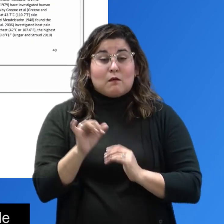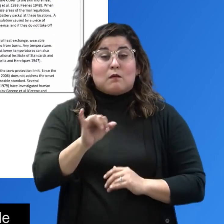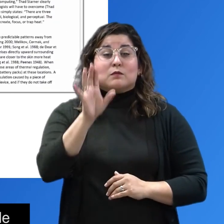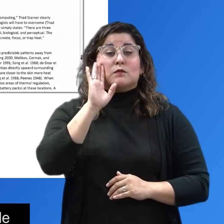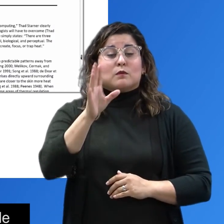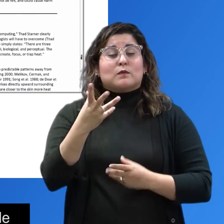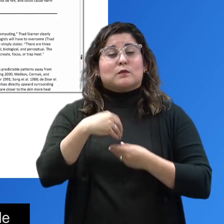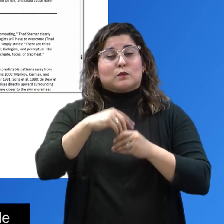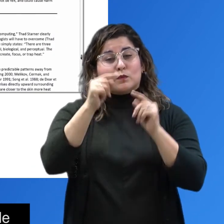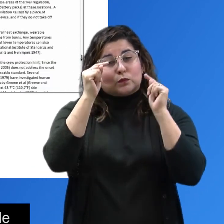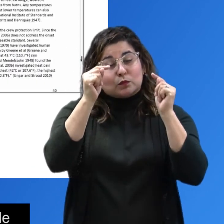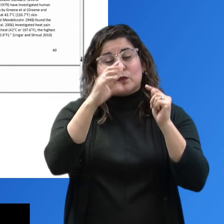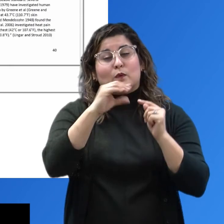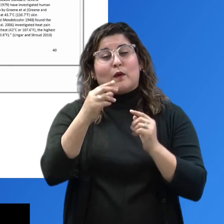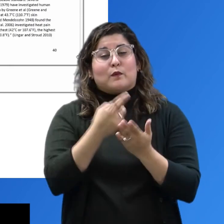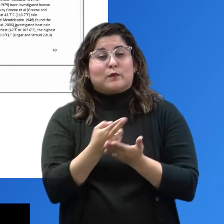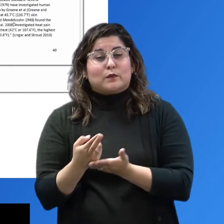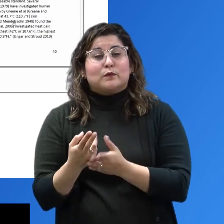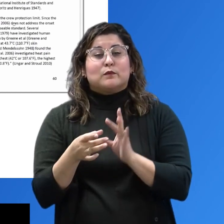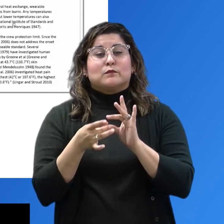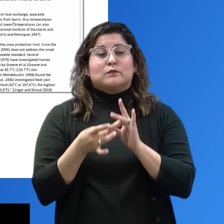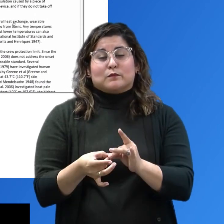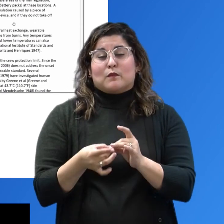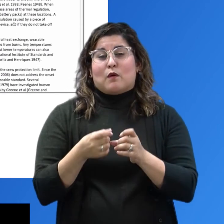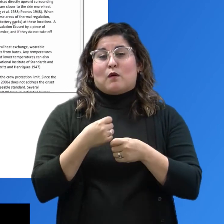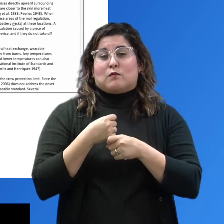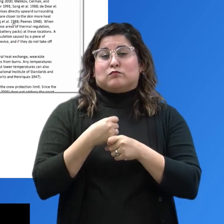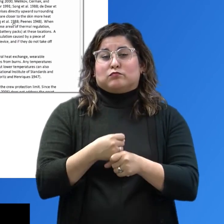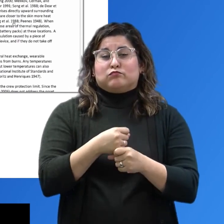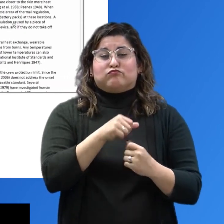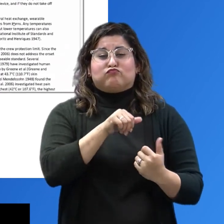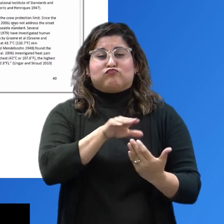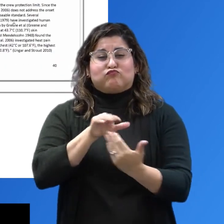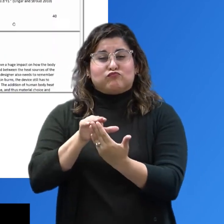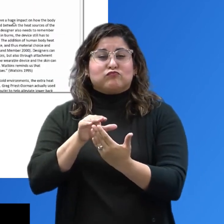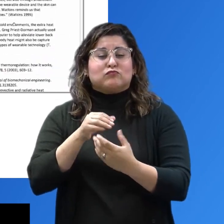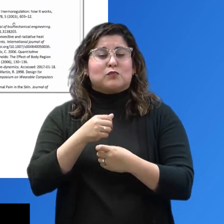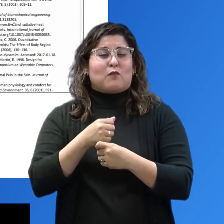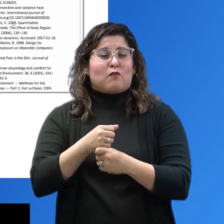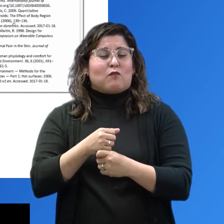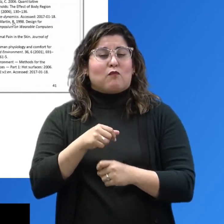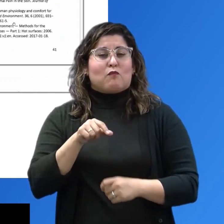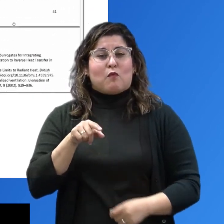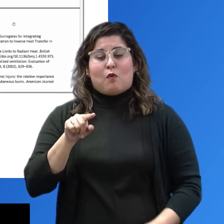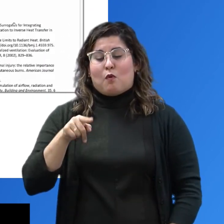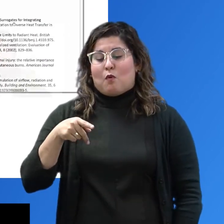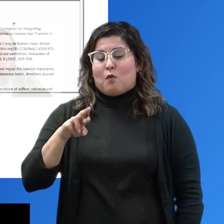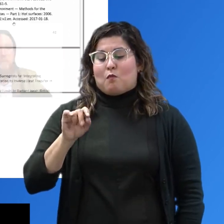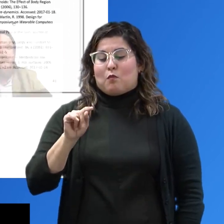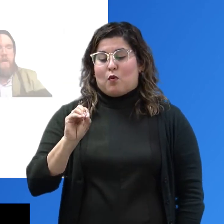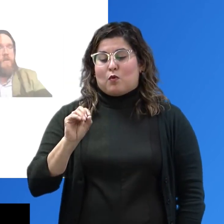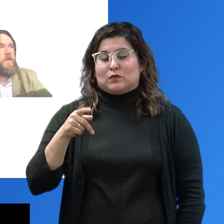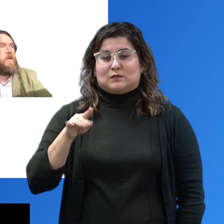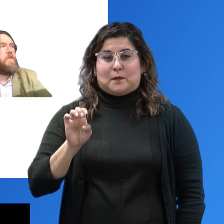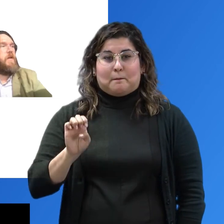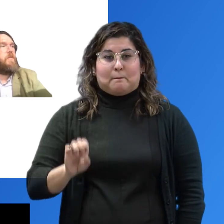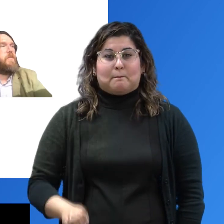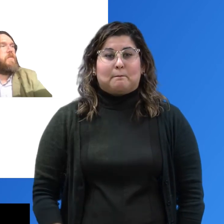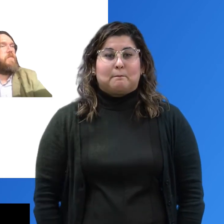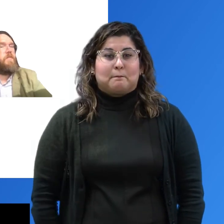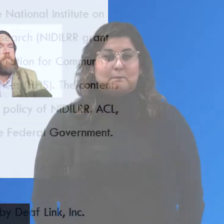include tutorials and resources pointing to construction methods for prototyping wearable technology concepts.